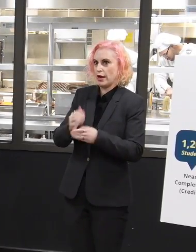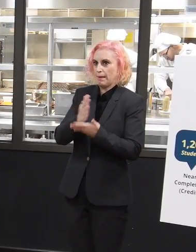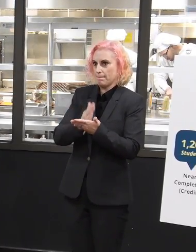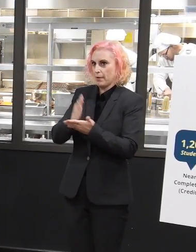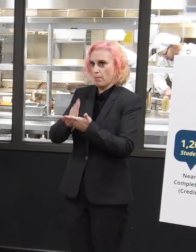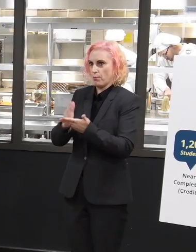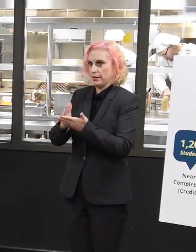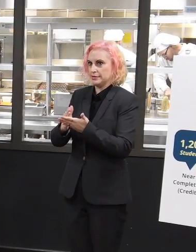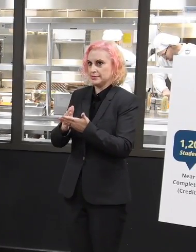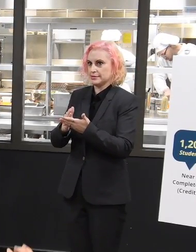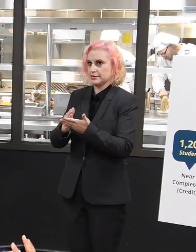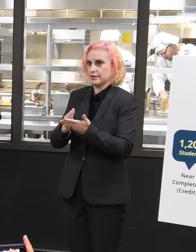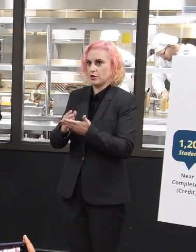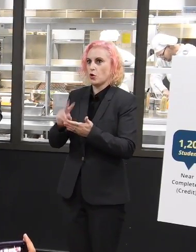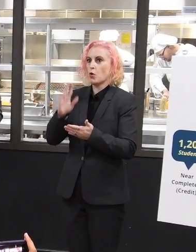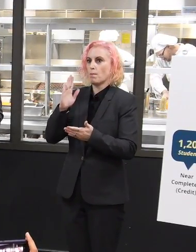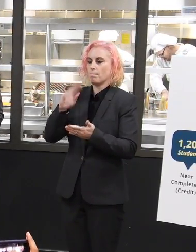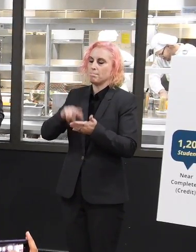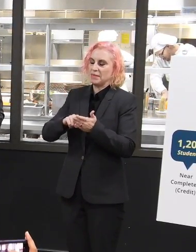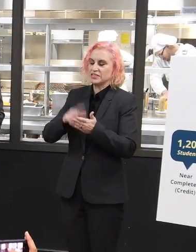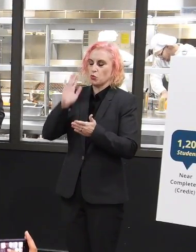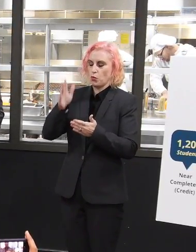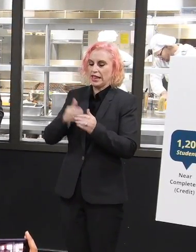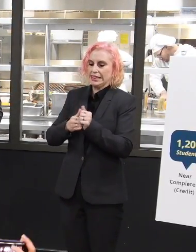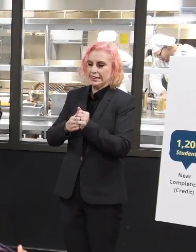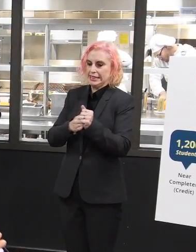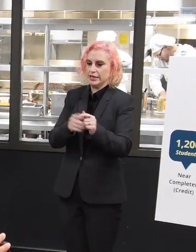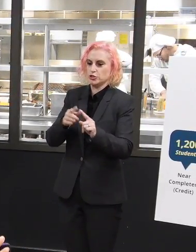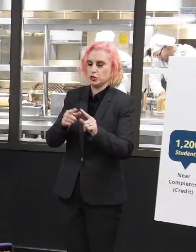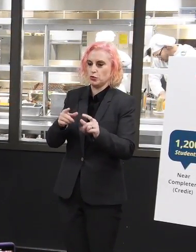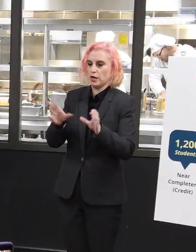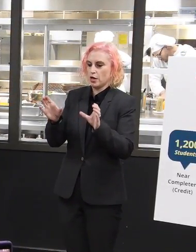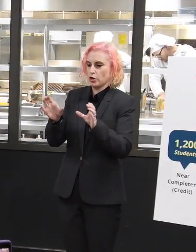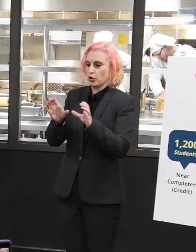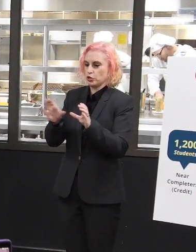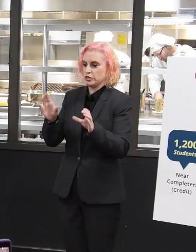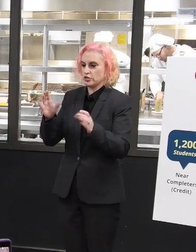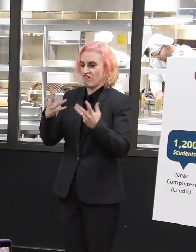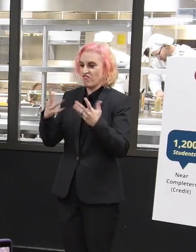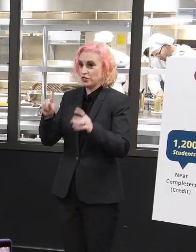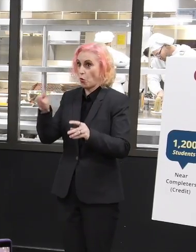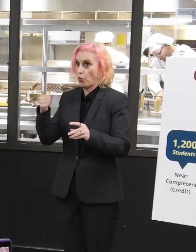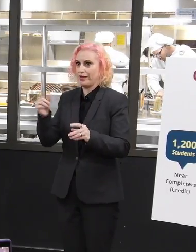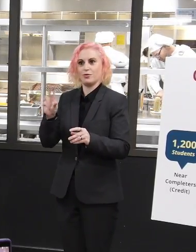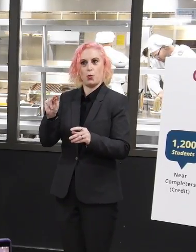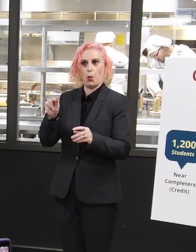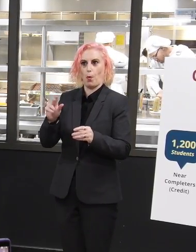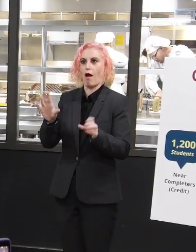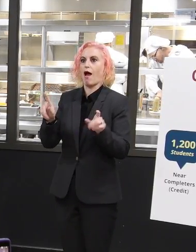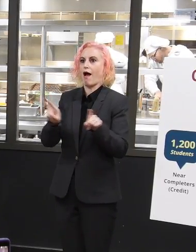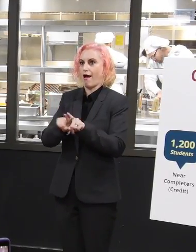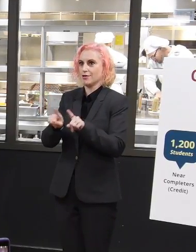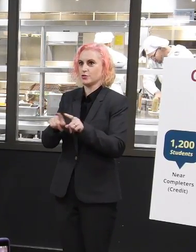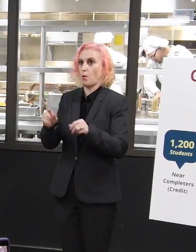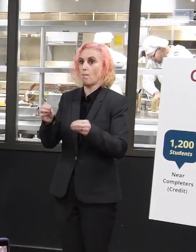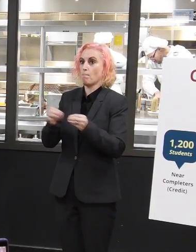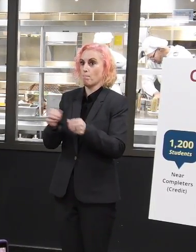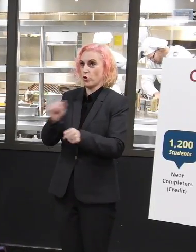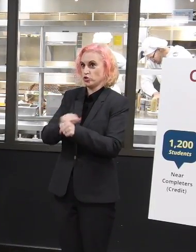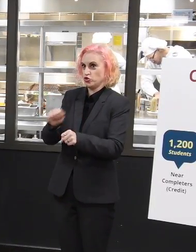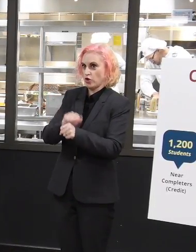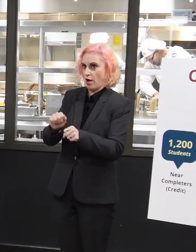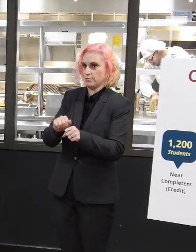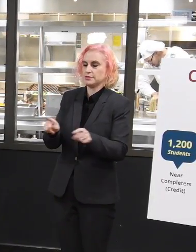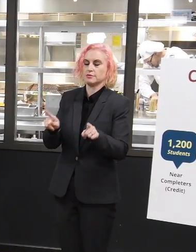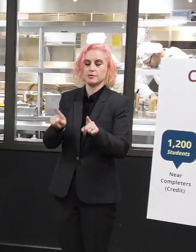going to lead not just to finishing the credential, but more jobs. And finally, I want to again thank each and every